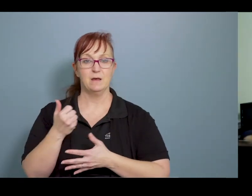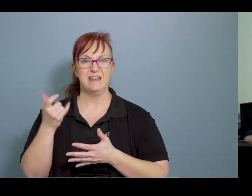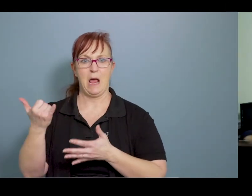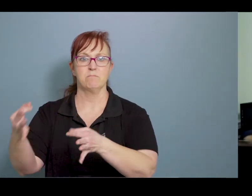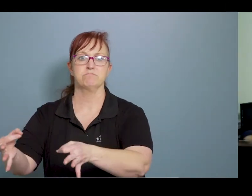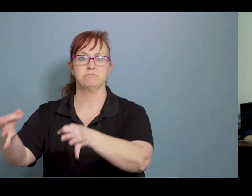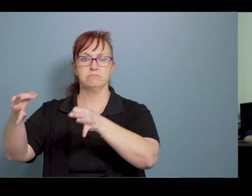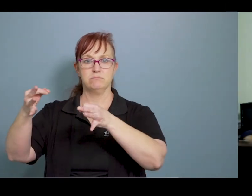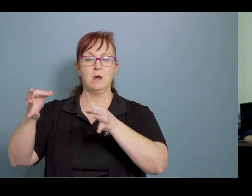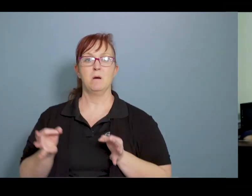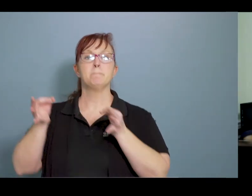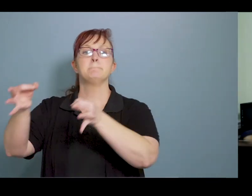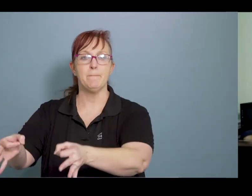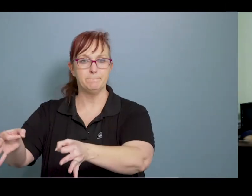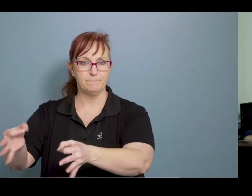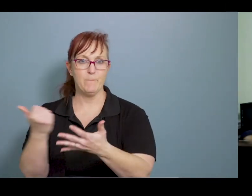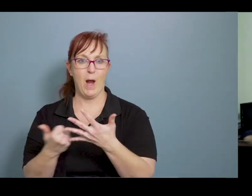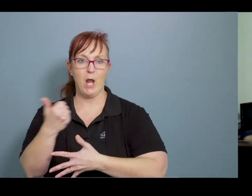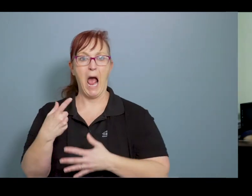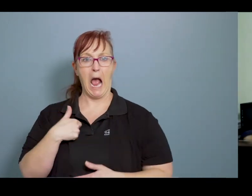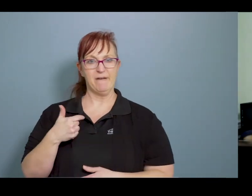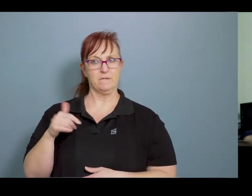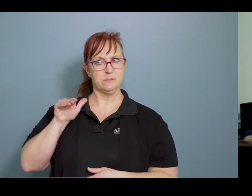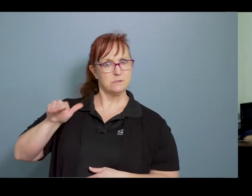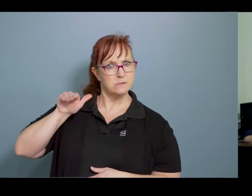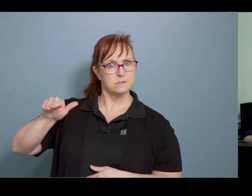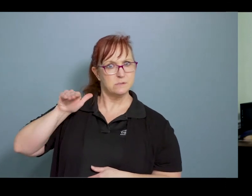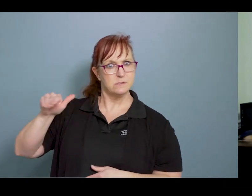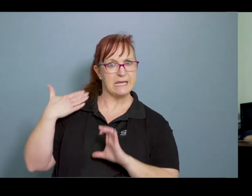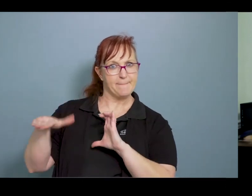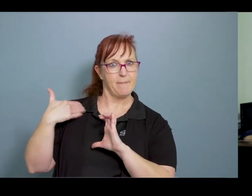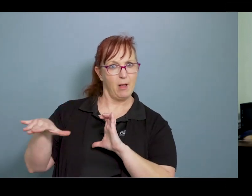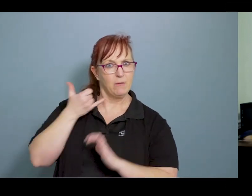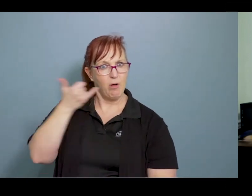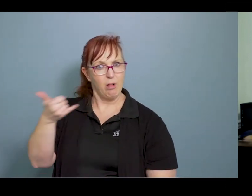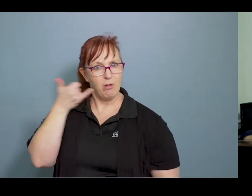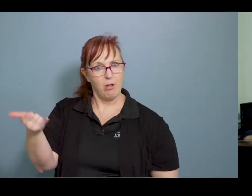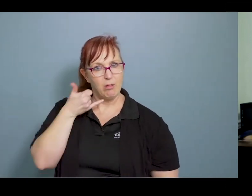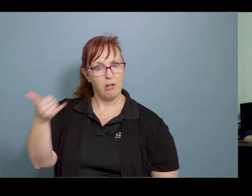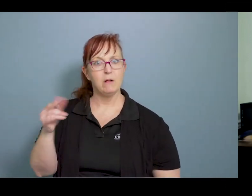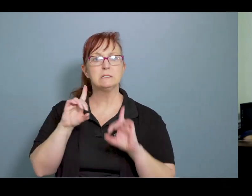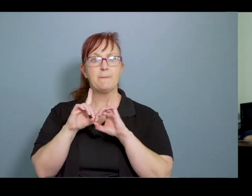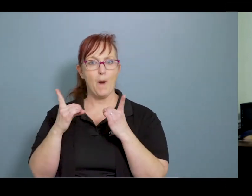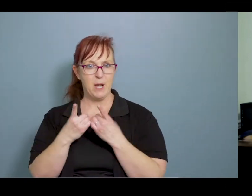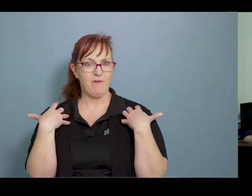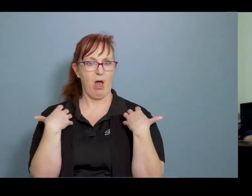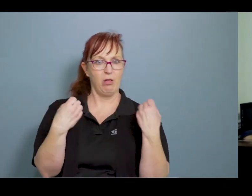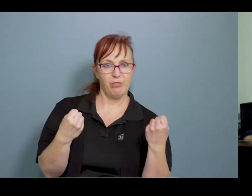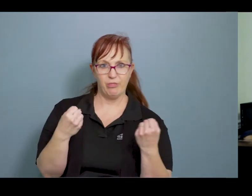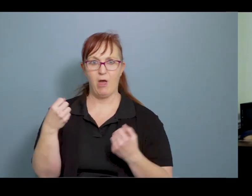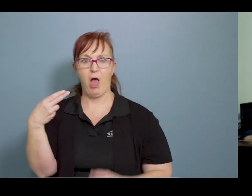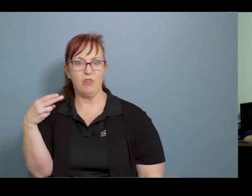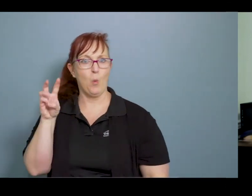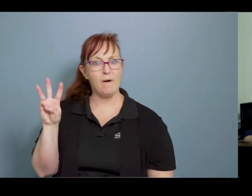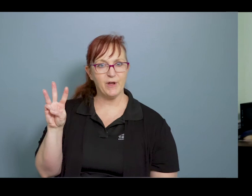schedule. And I've already put out a couple emails and some calls to the Department of Health and Welfare and some other groups